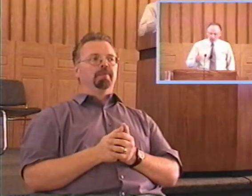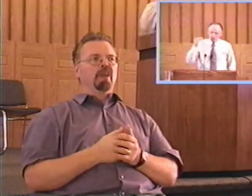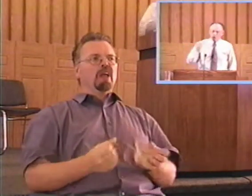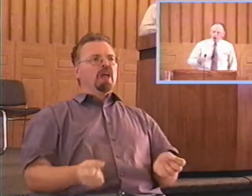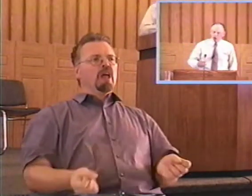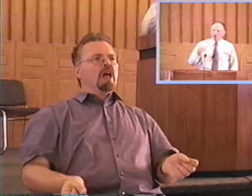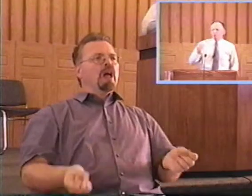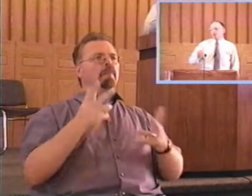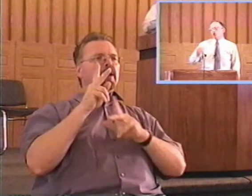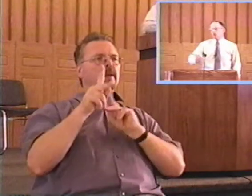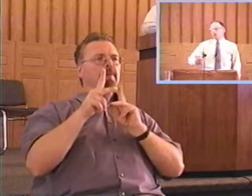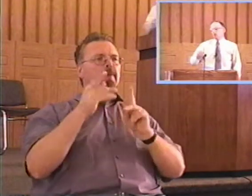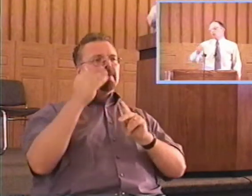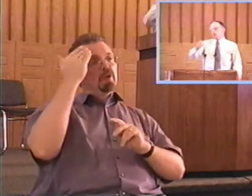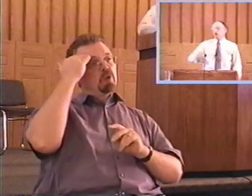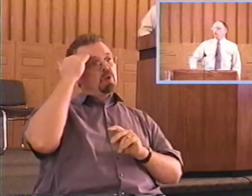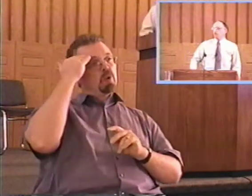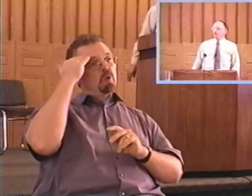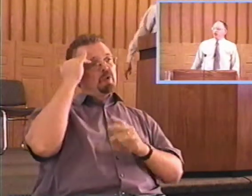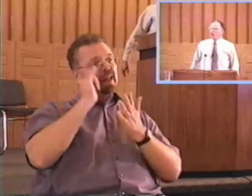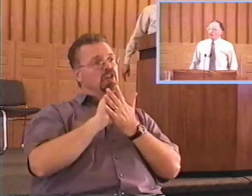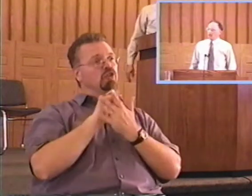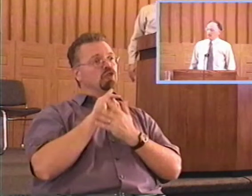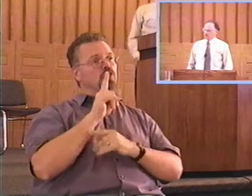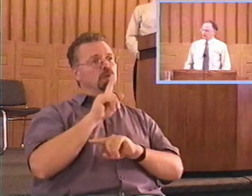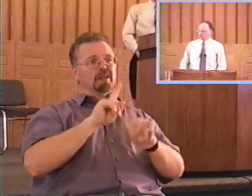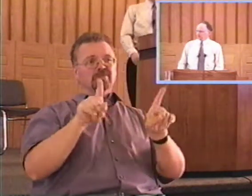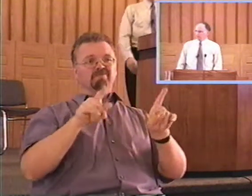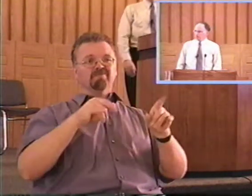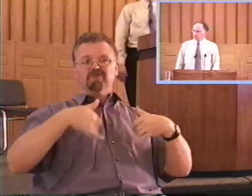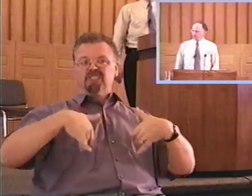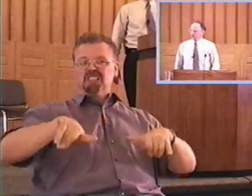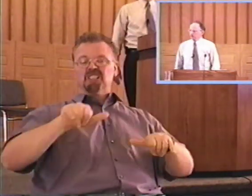How many people know this is true and still don't fear God?